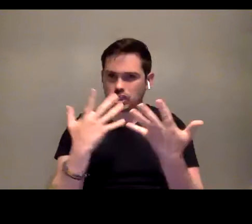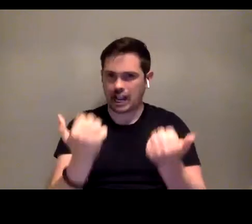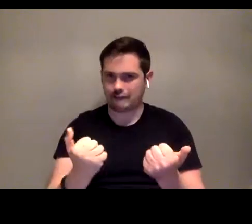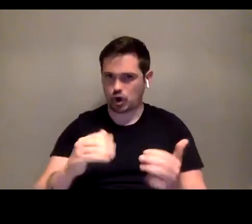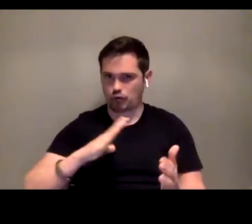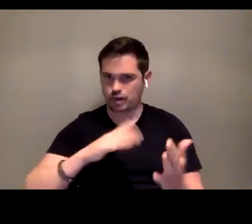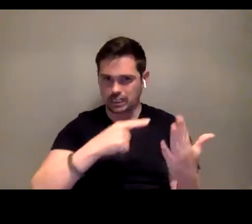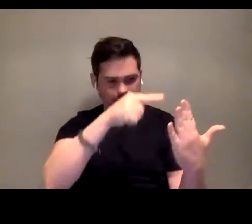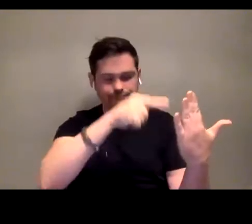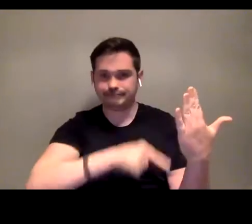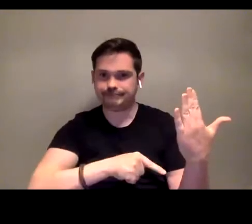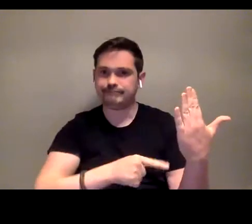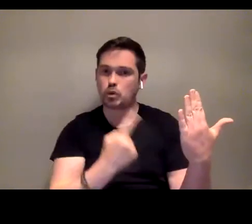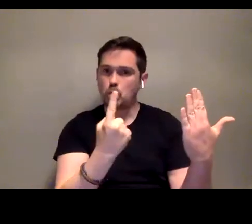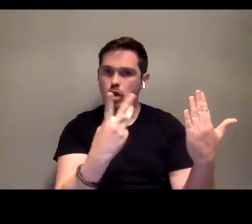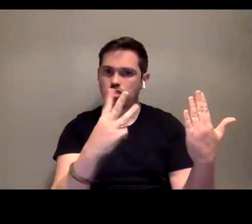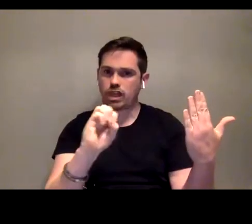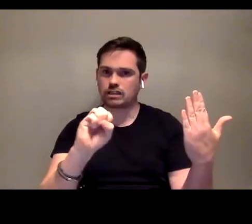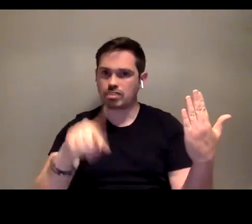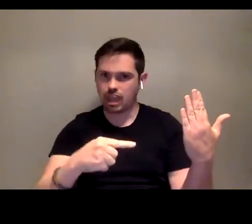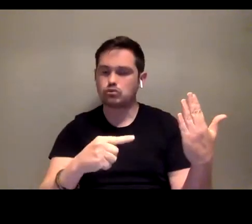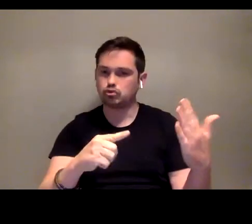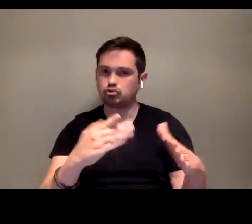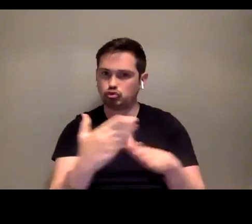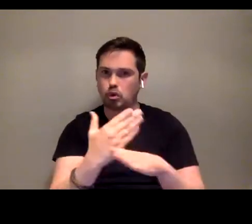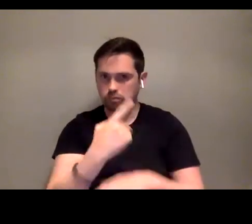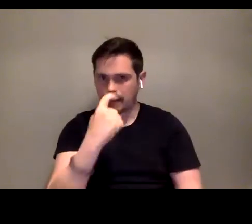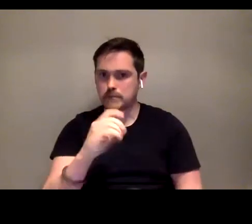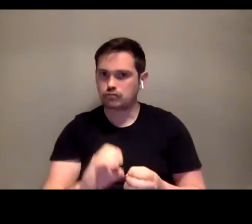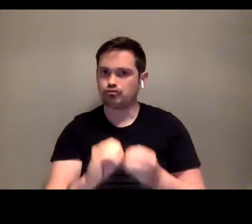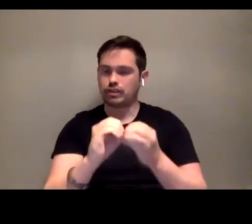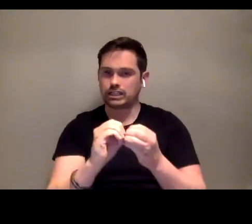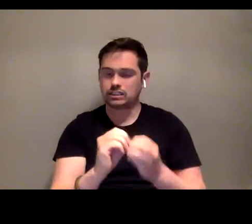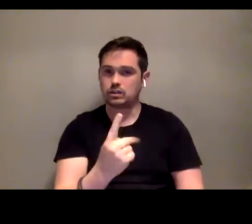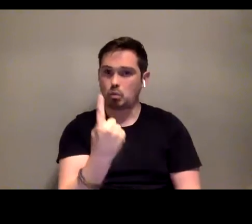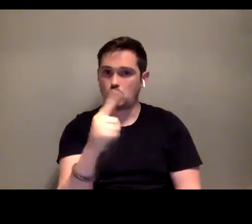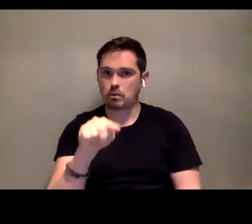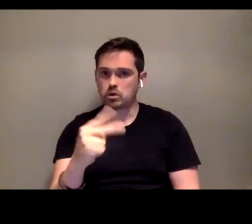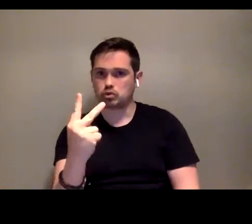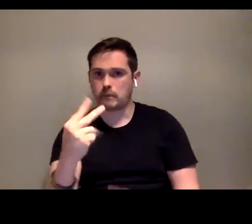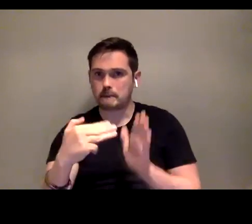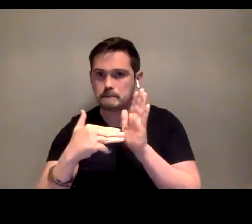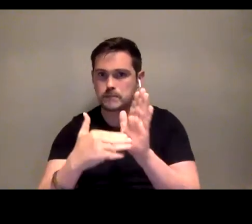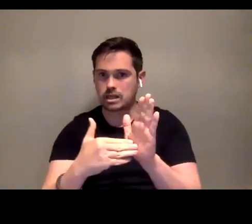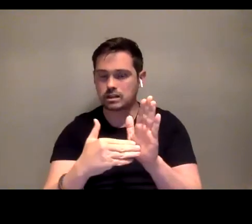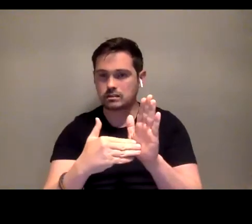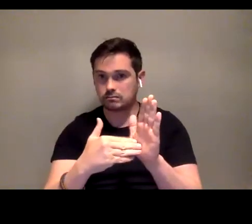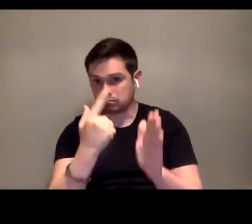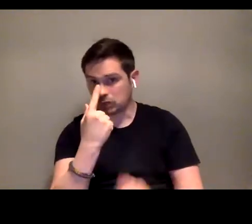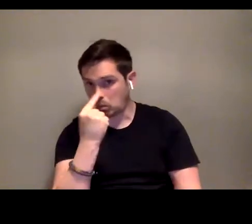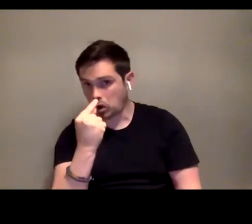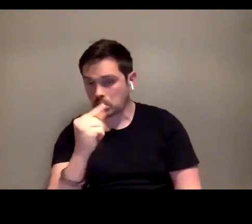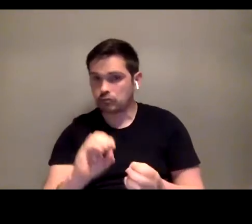that 130,000 jobs could be created in Scotland, 1.2 million jobs could be created in the whole of the UK in